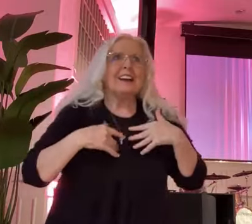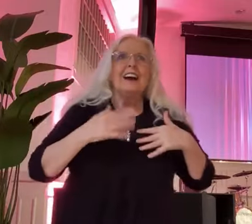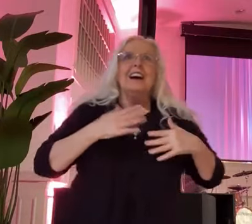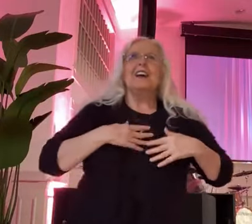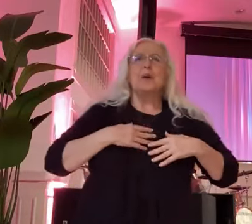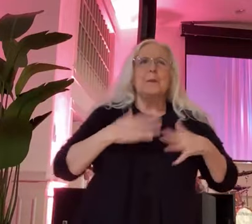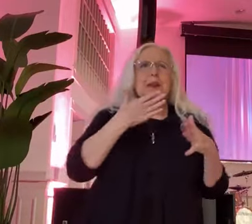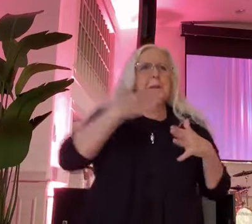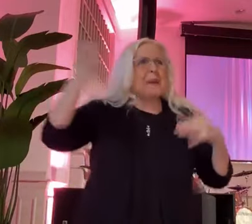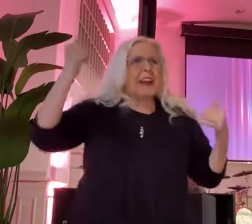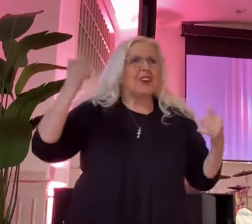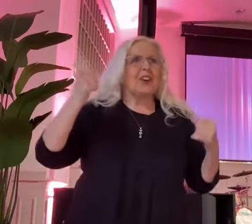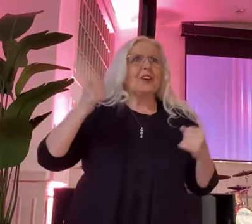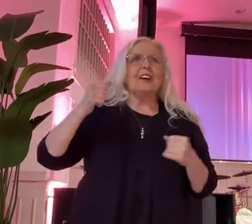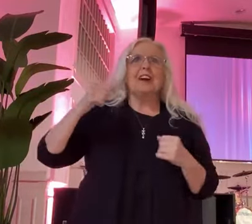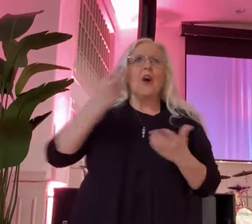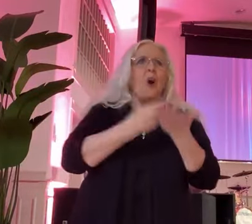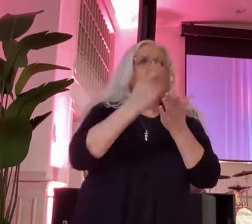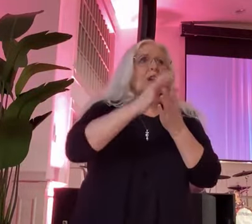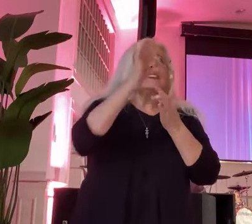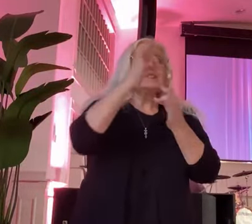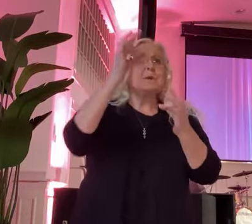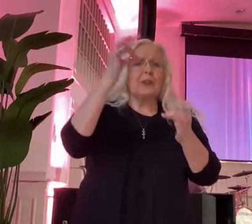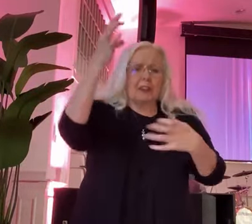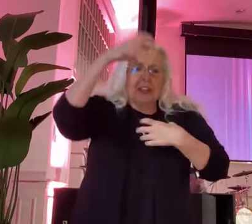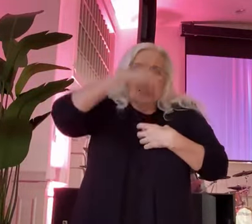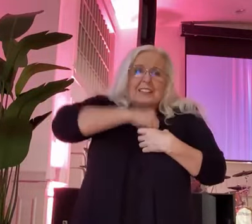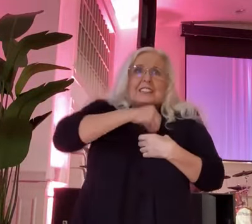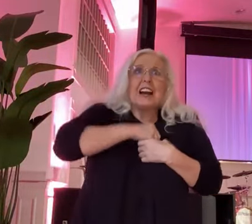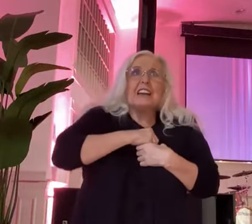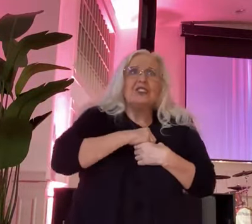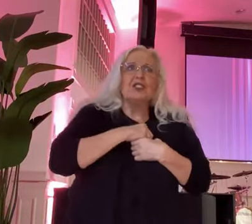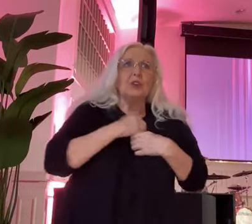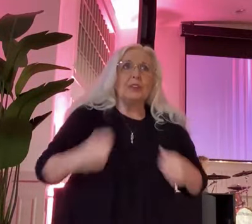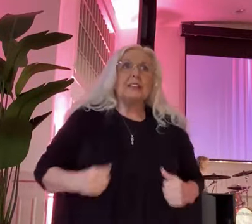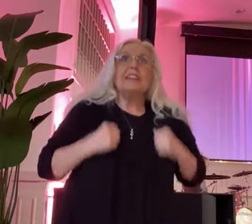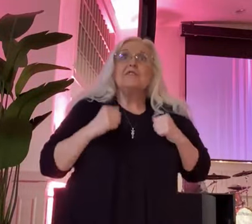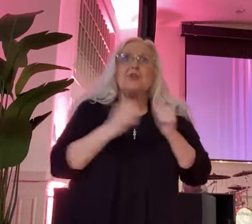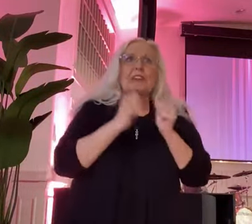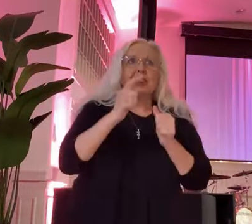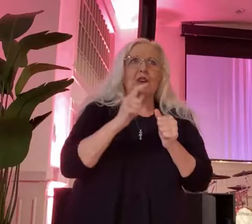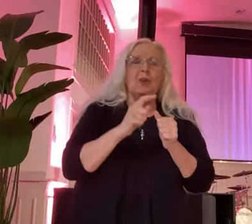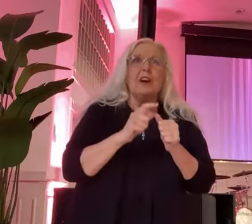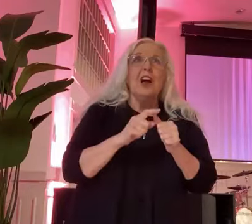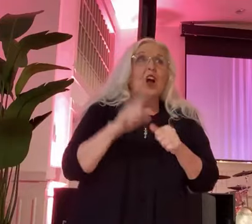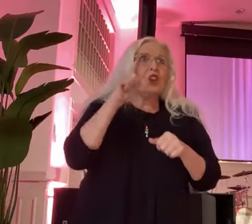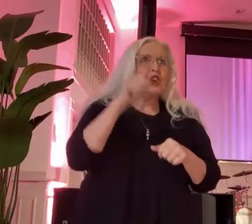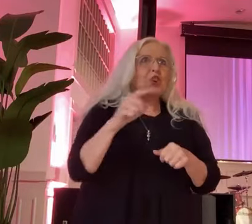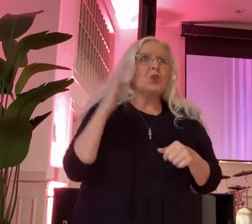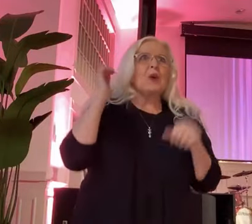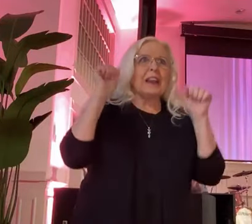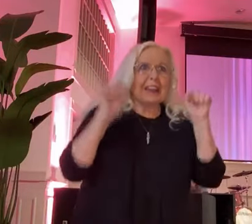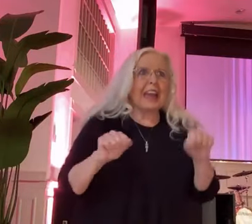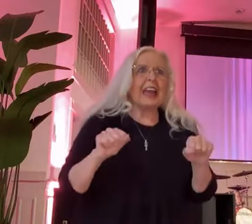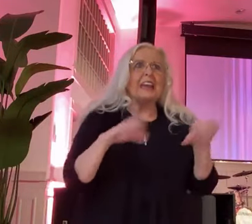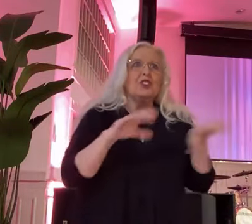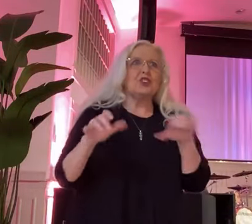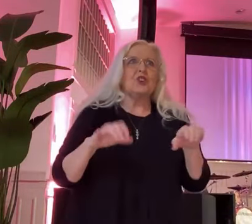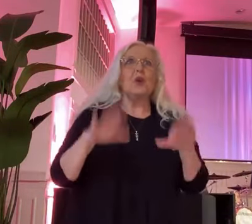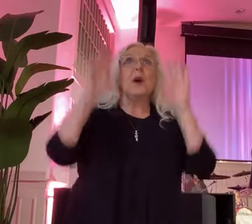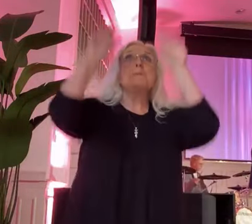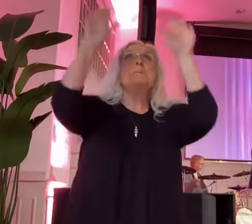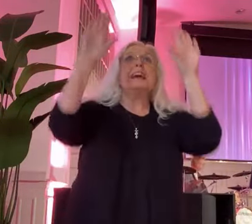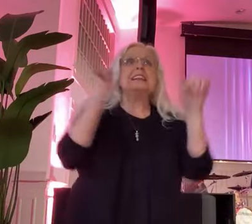to be with you and walk with you. And the greatest things that you have seen me do here on the earth, you're going to do even better things because